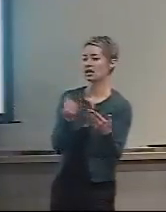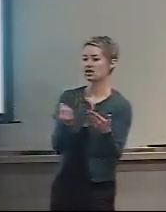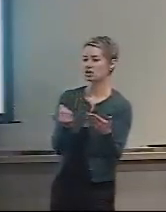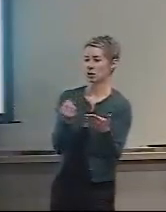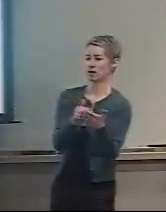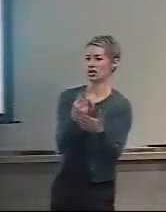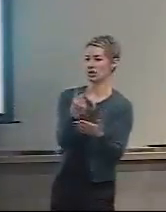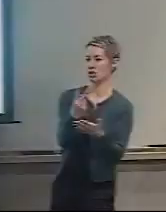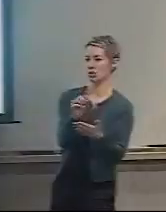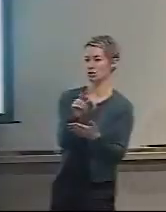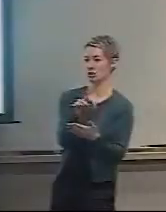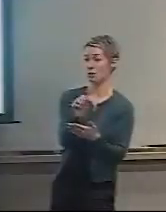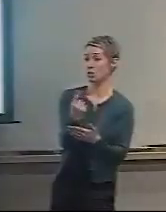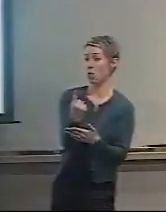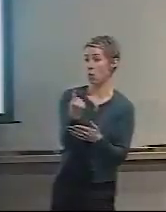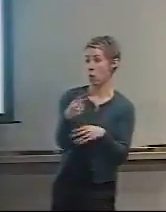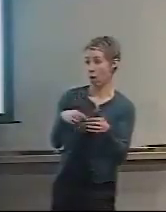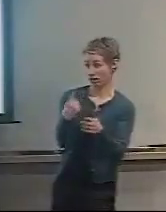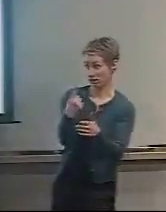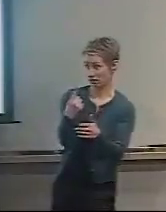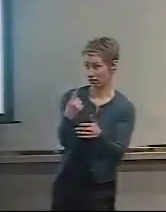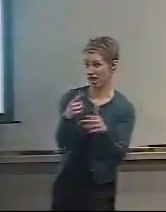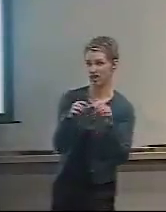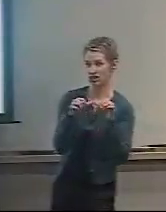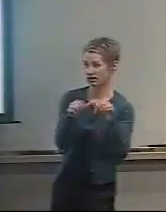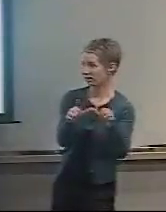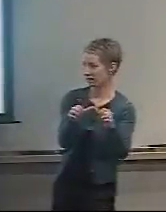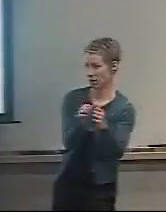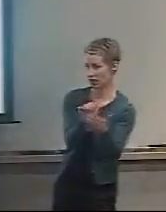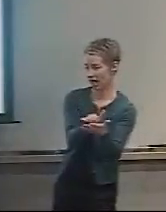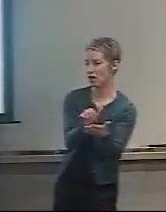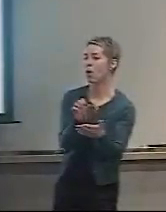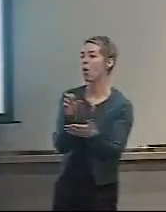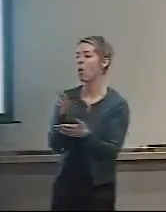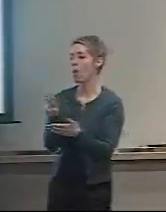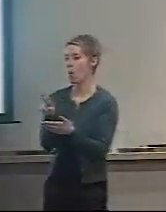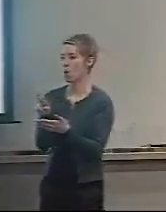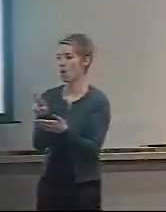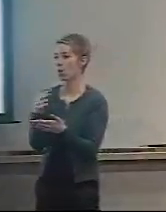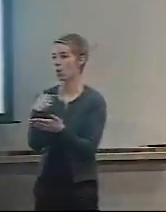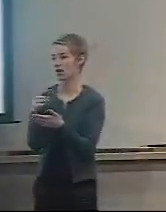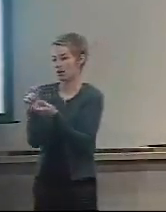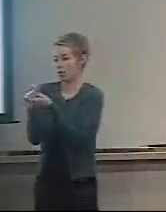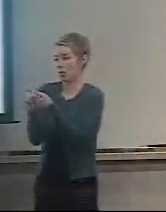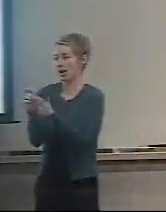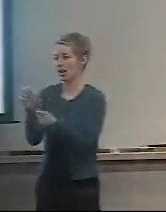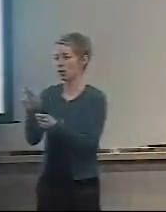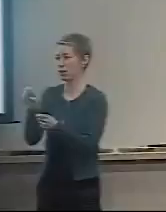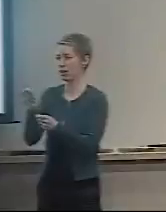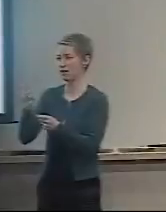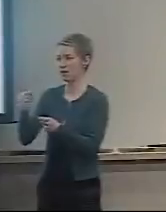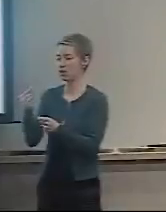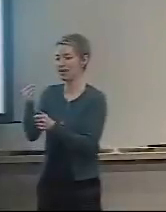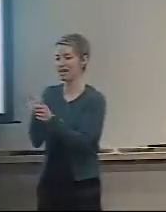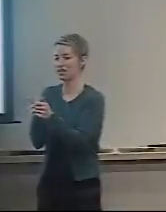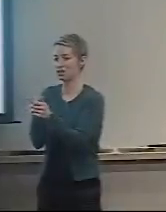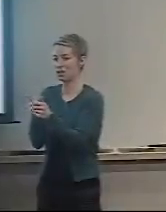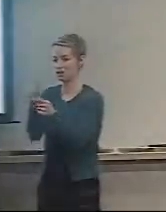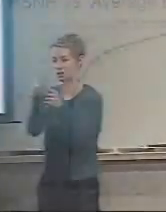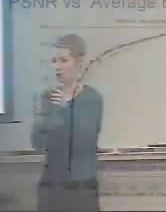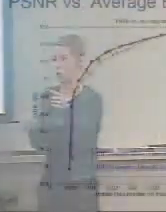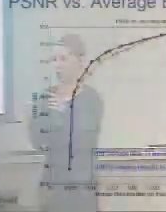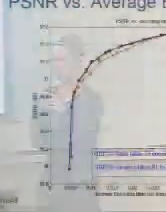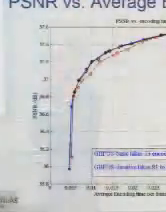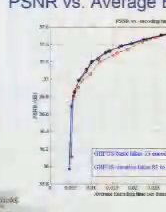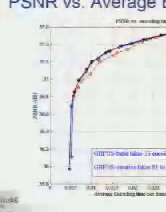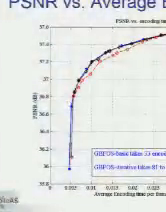them. And the other one is it's an iterative approach. We recompute slopes after each parameter is chosen. So